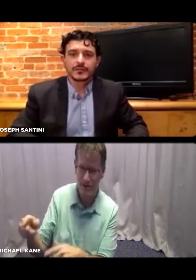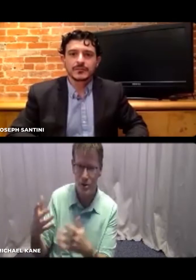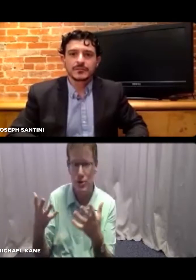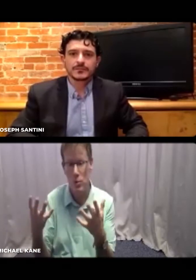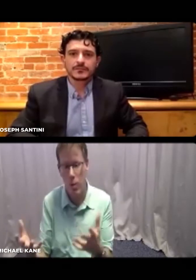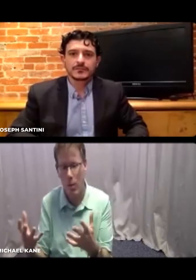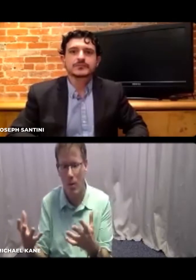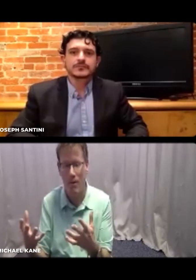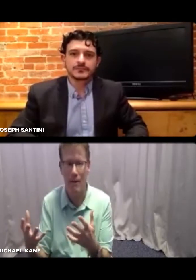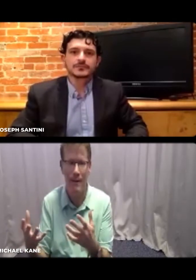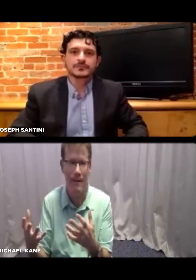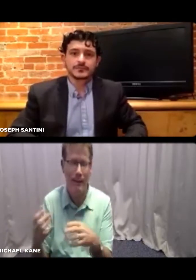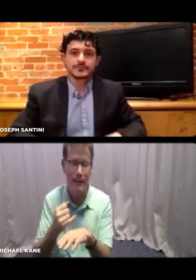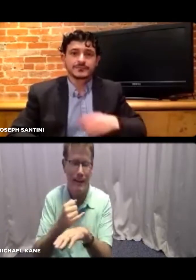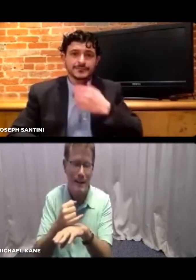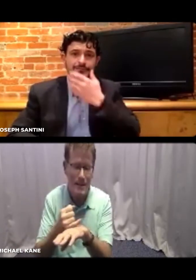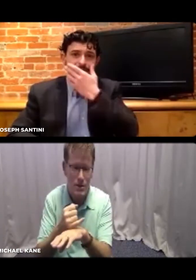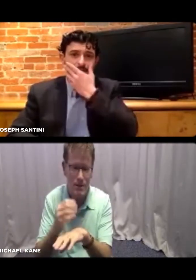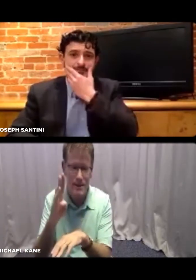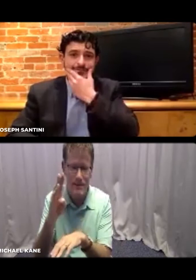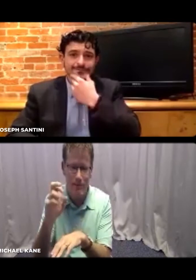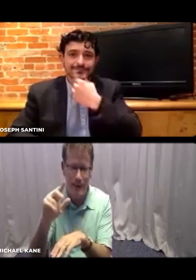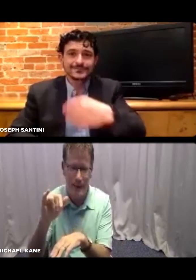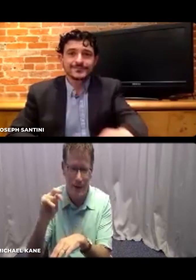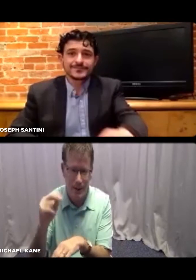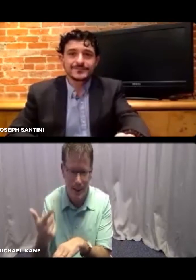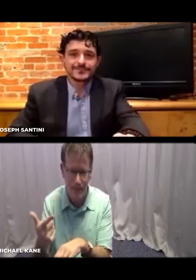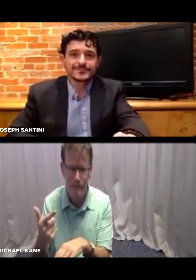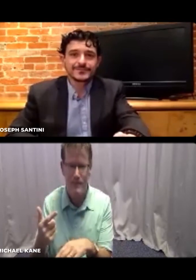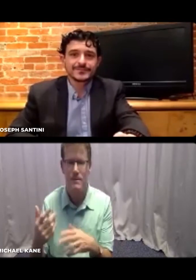One question was she wanted an